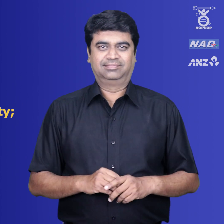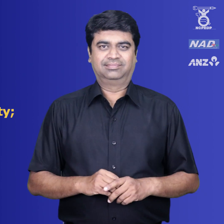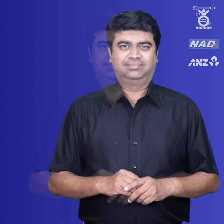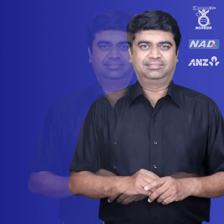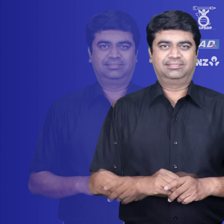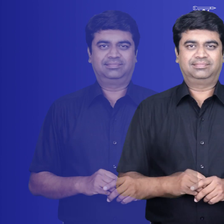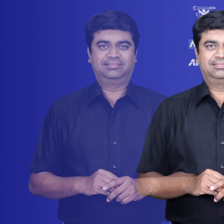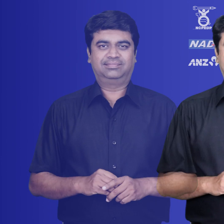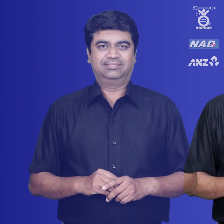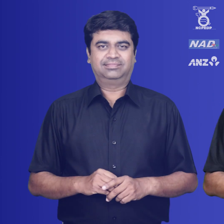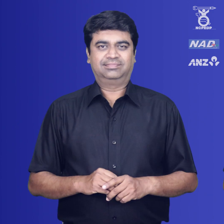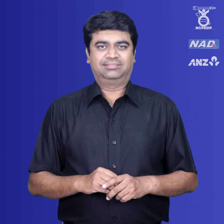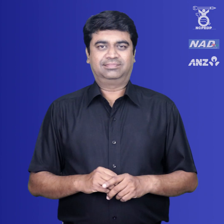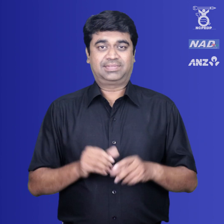equality of opportunity,